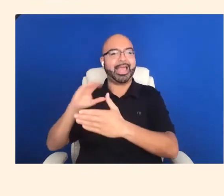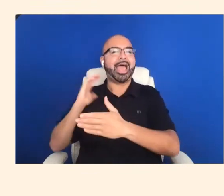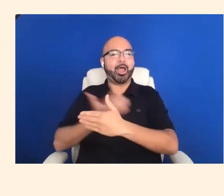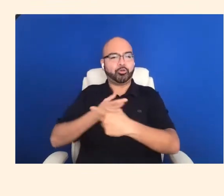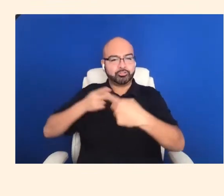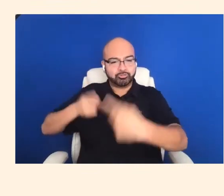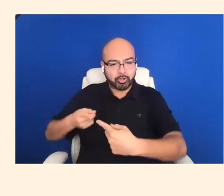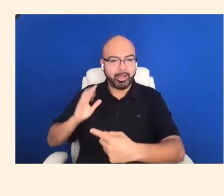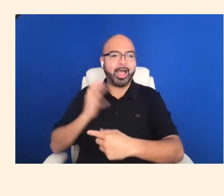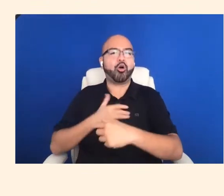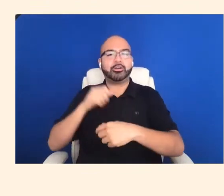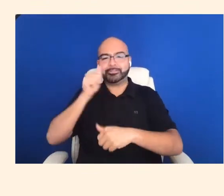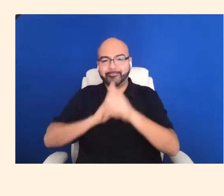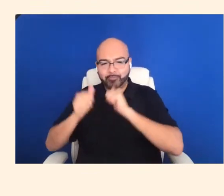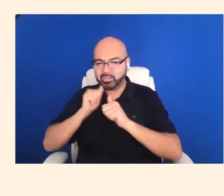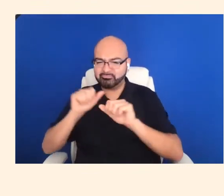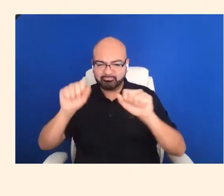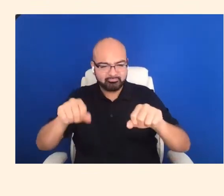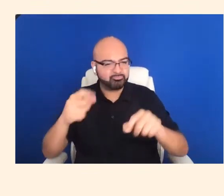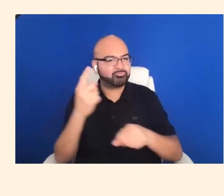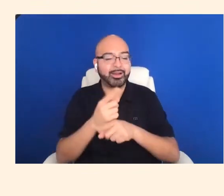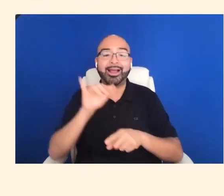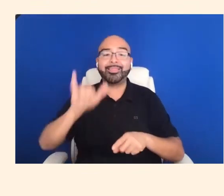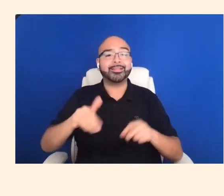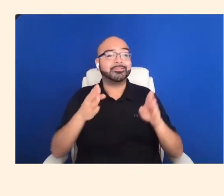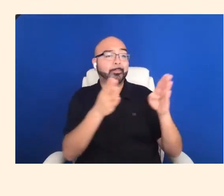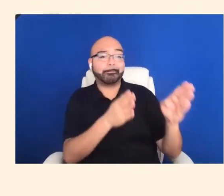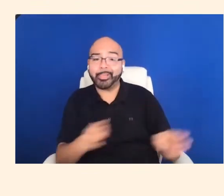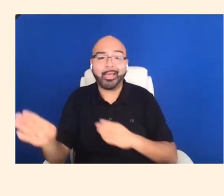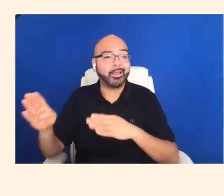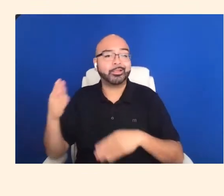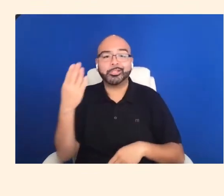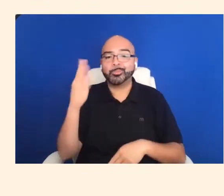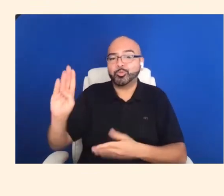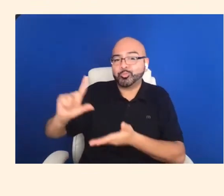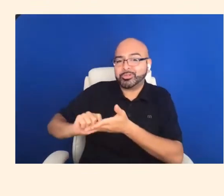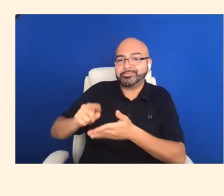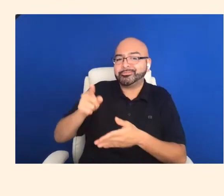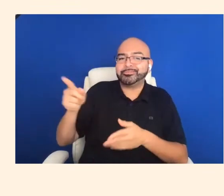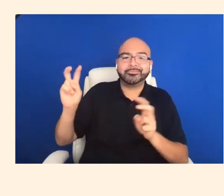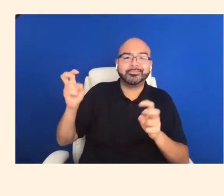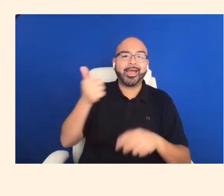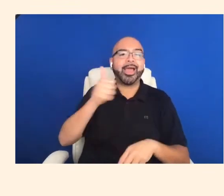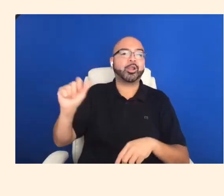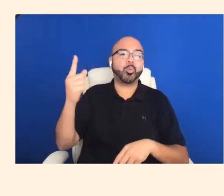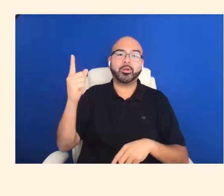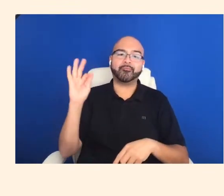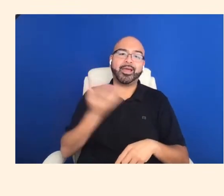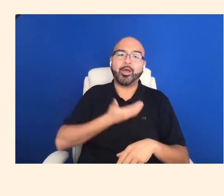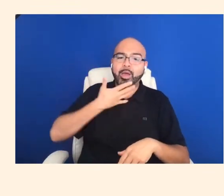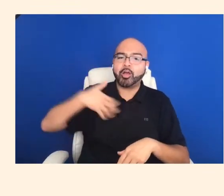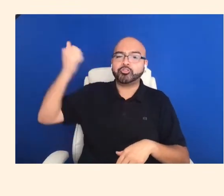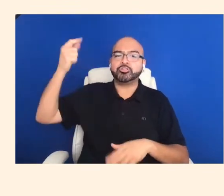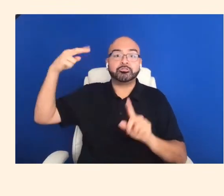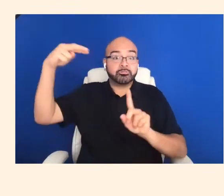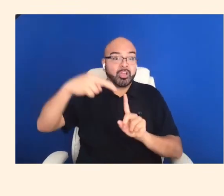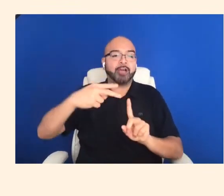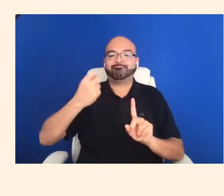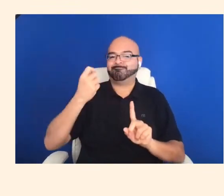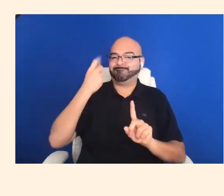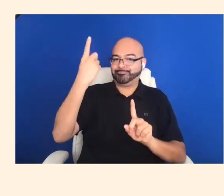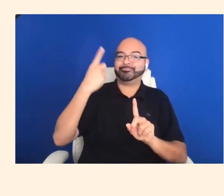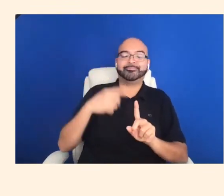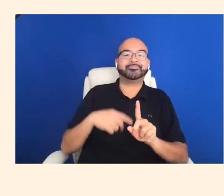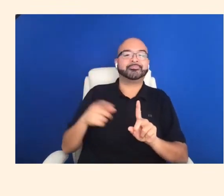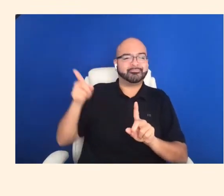And this is a blueprint that any one of our elders understands intimately. I mean, it is literally their shoulders that we are